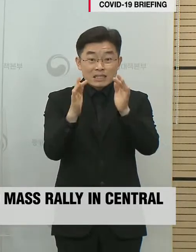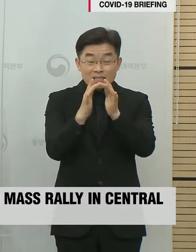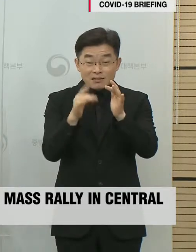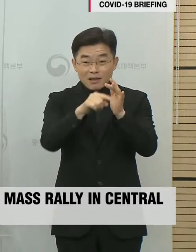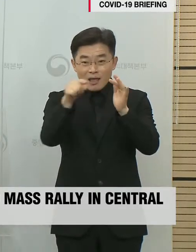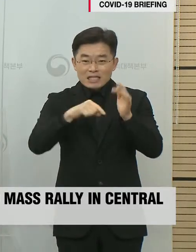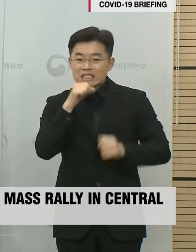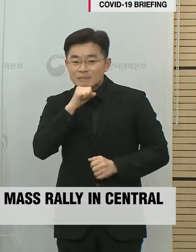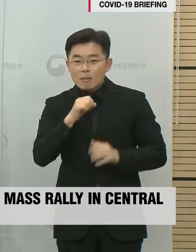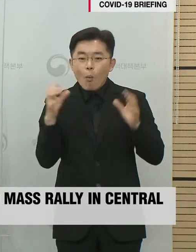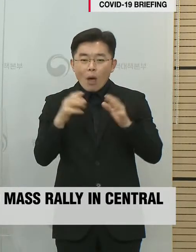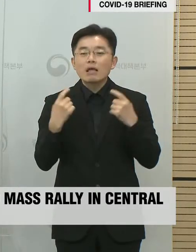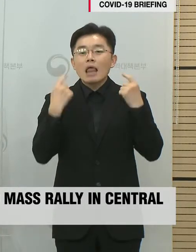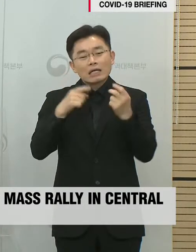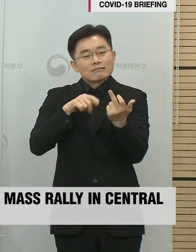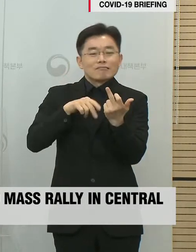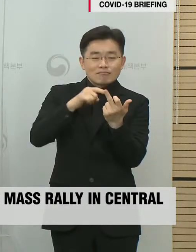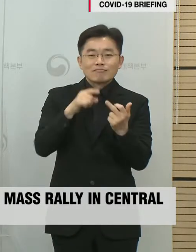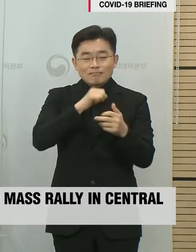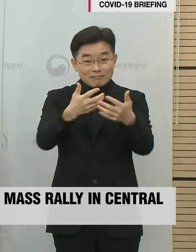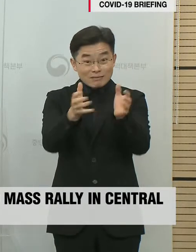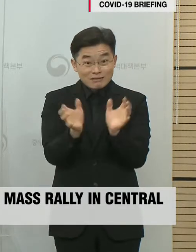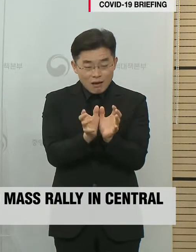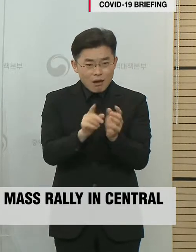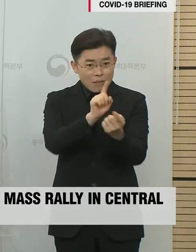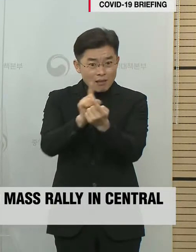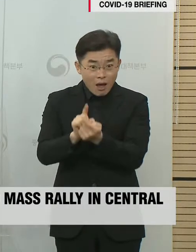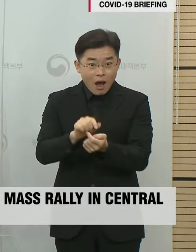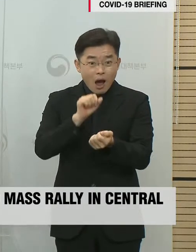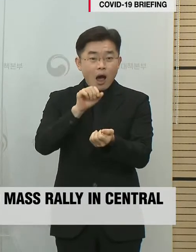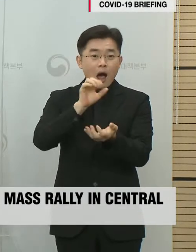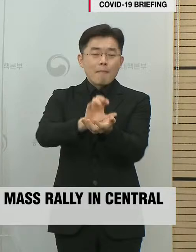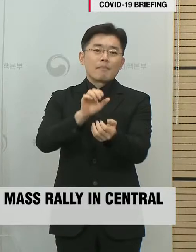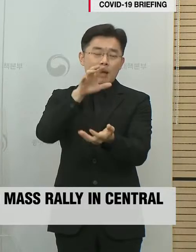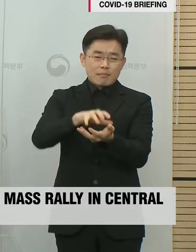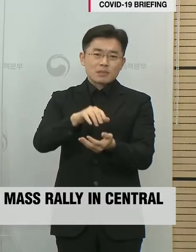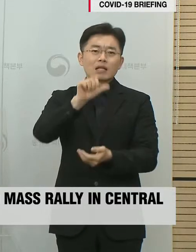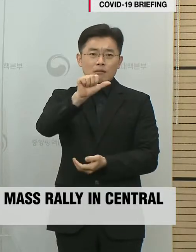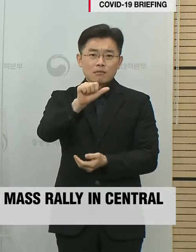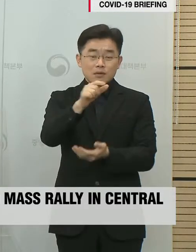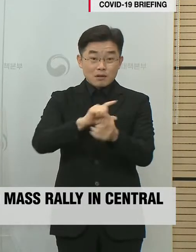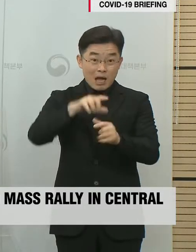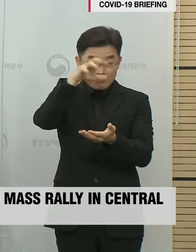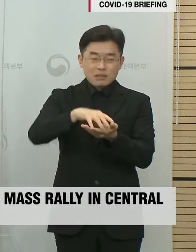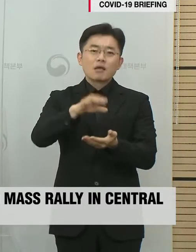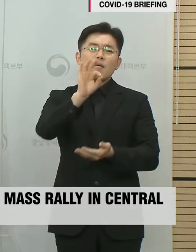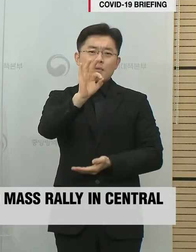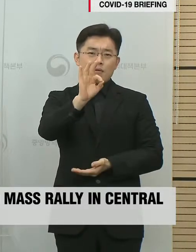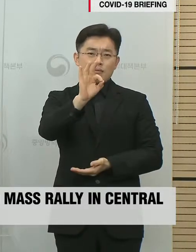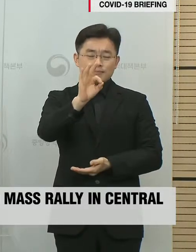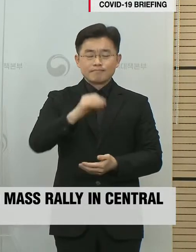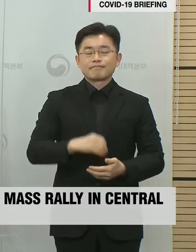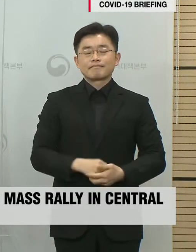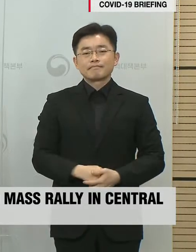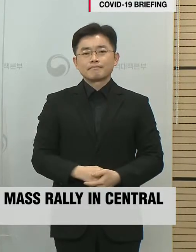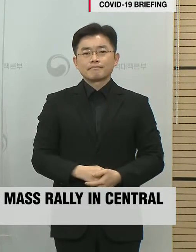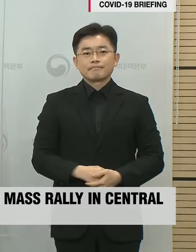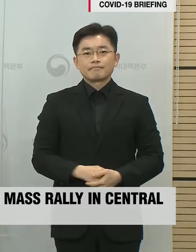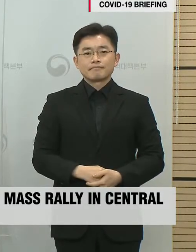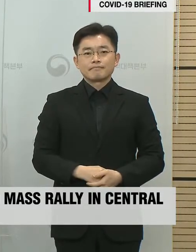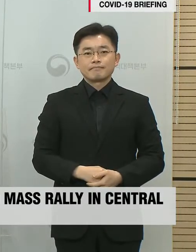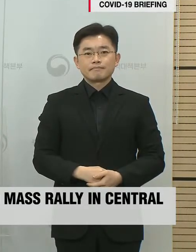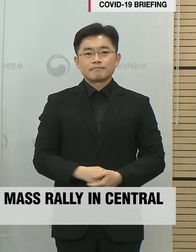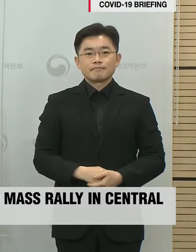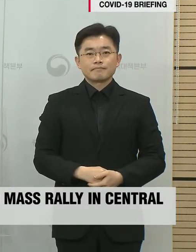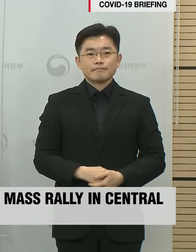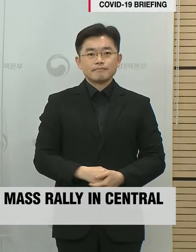cases so far. And in relation to an online hiking group in the greater capital area, we have 5 new cases. In total, we